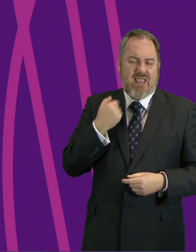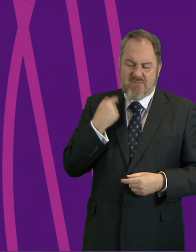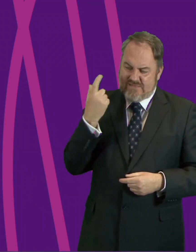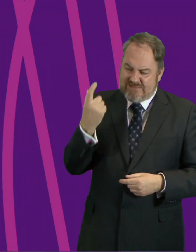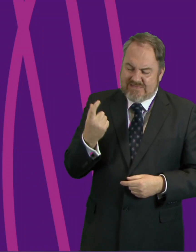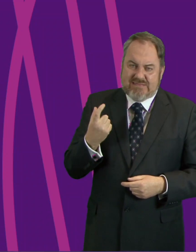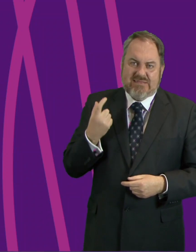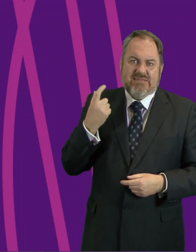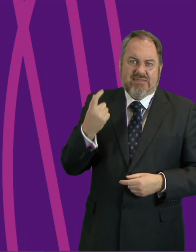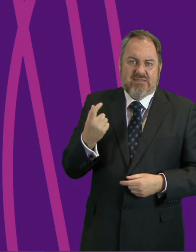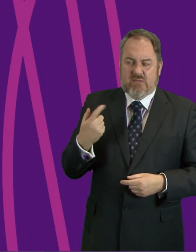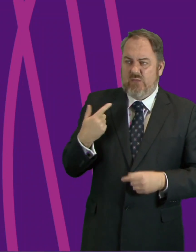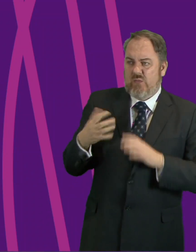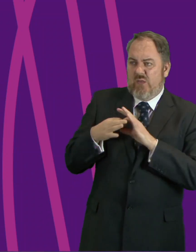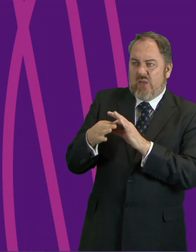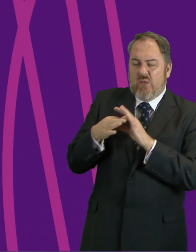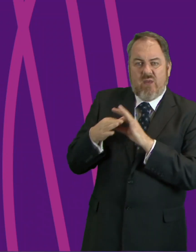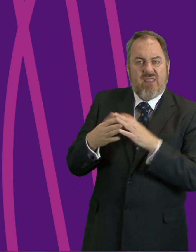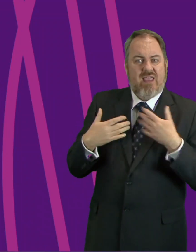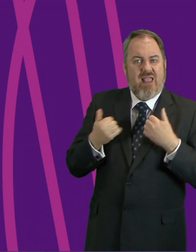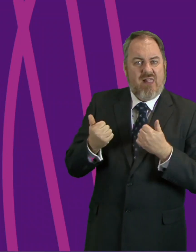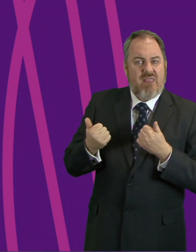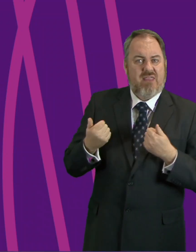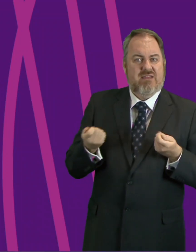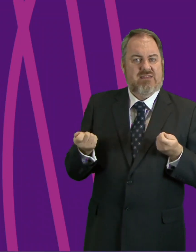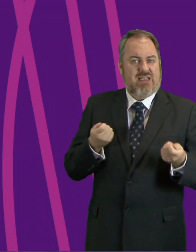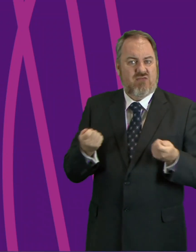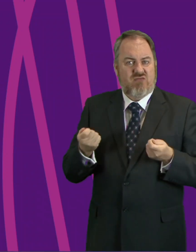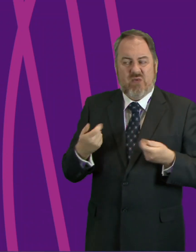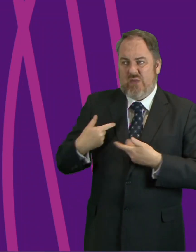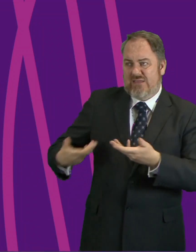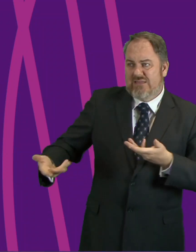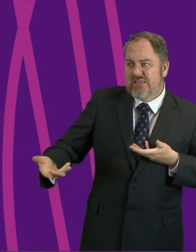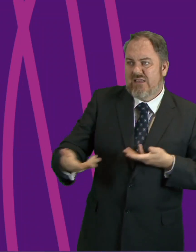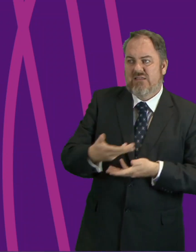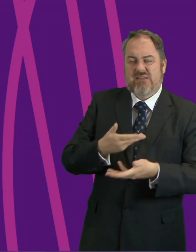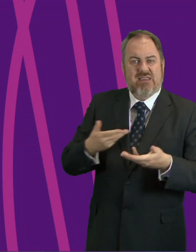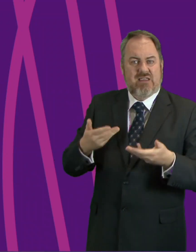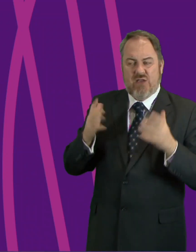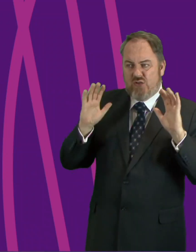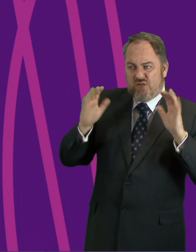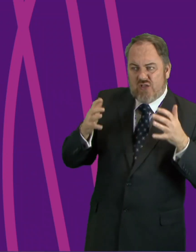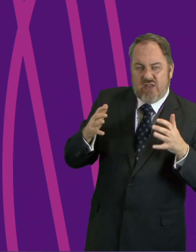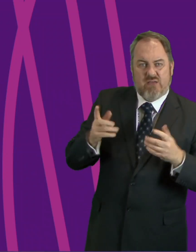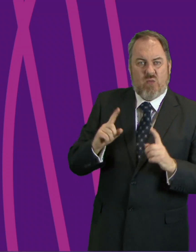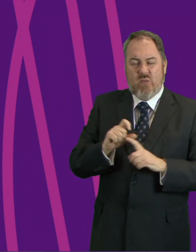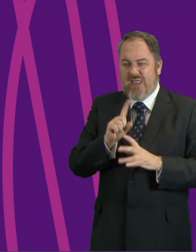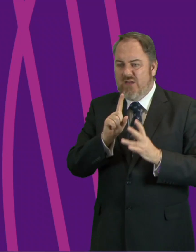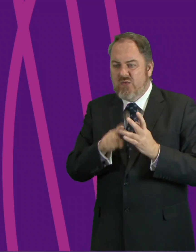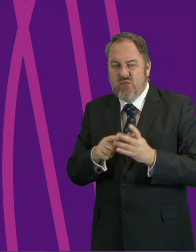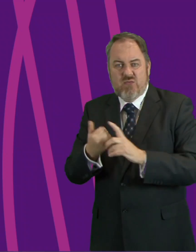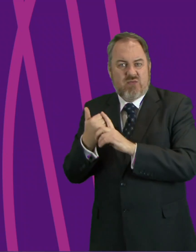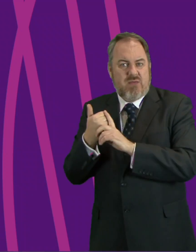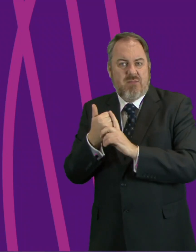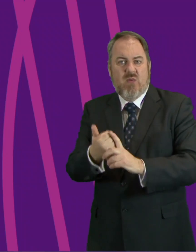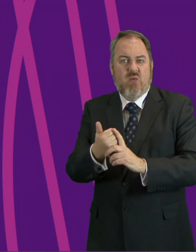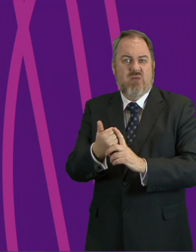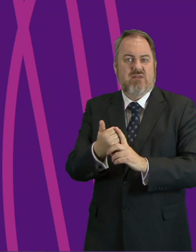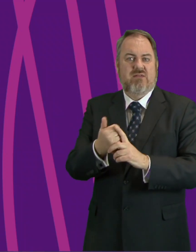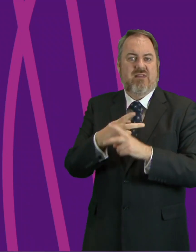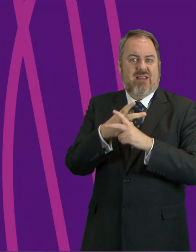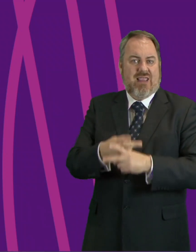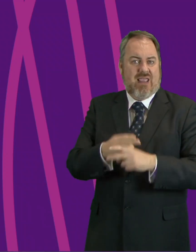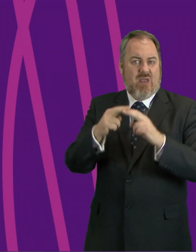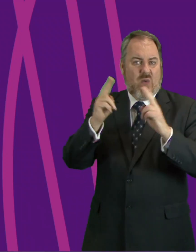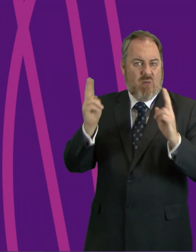when I, the Health Secretary and others do not discuss the action that is being taken and the support we are giving to deal with the situation in